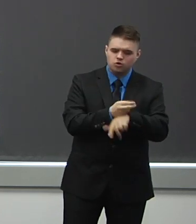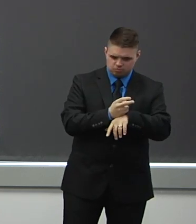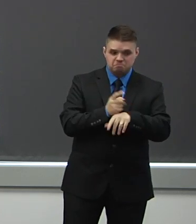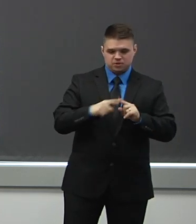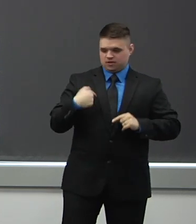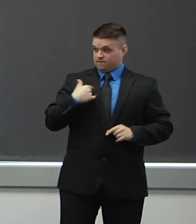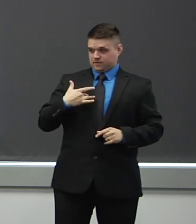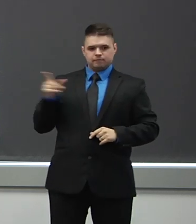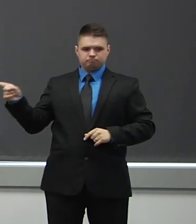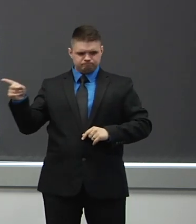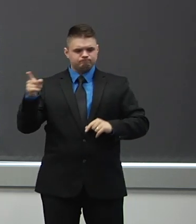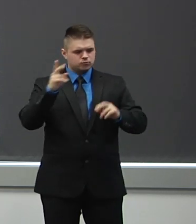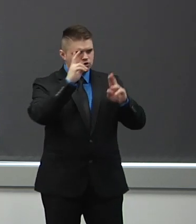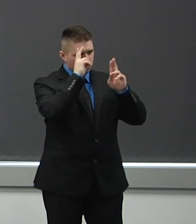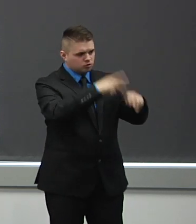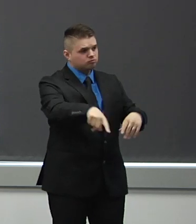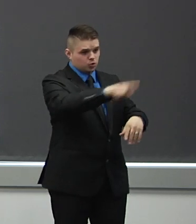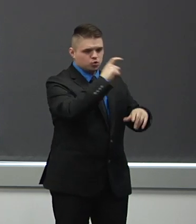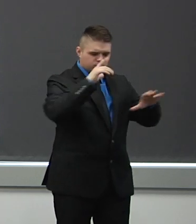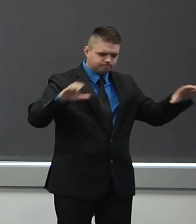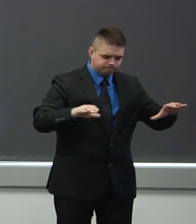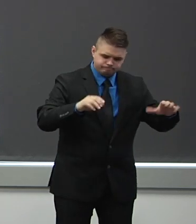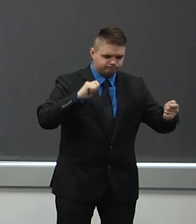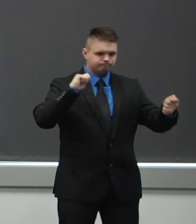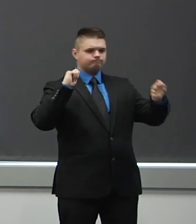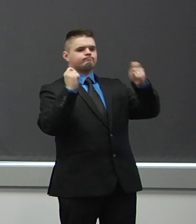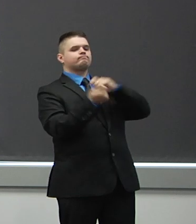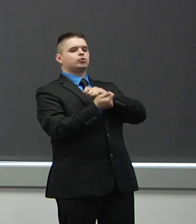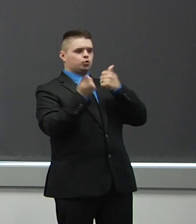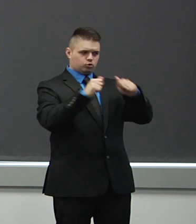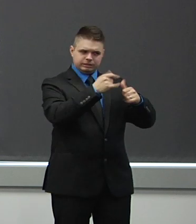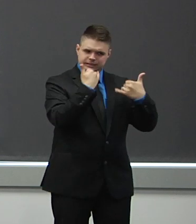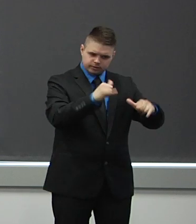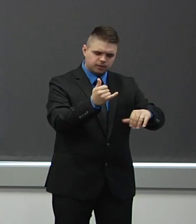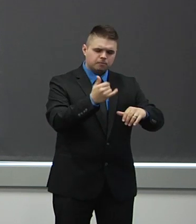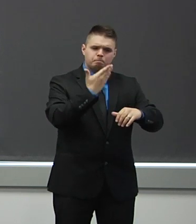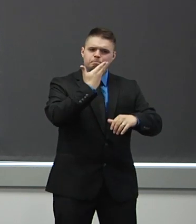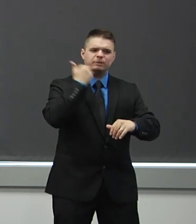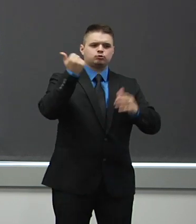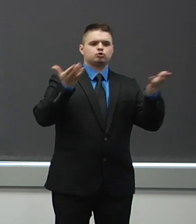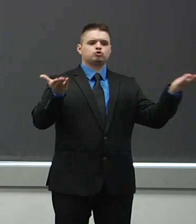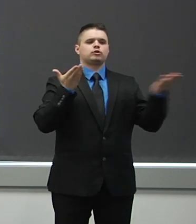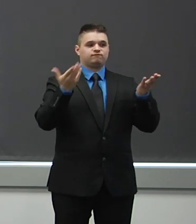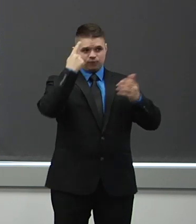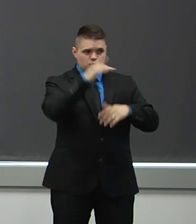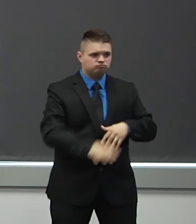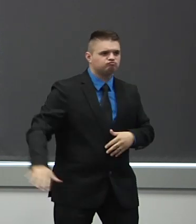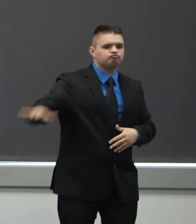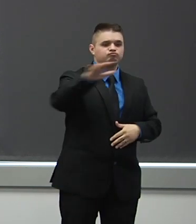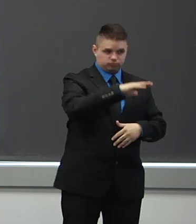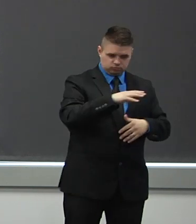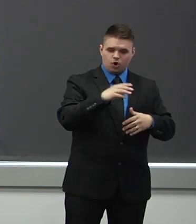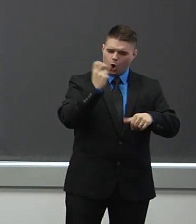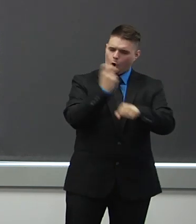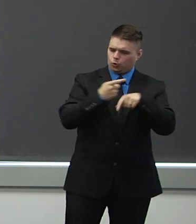and public service during this historic time. Thank you for everything that you do.